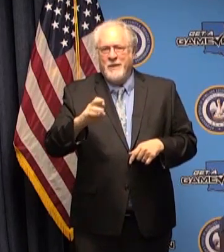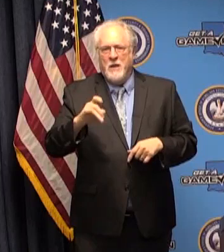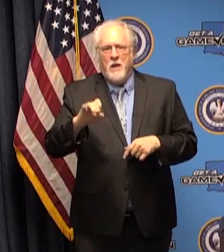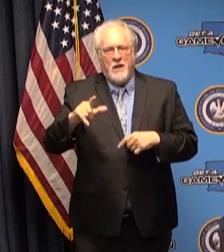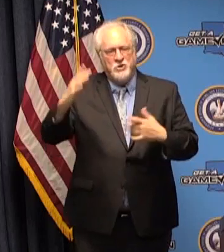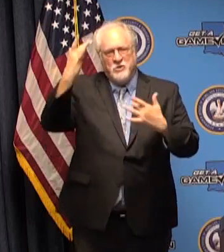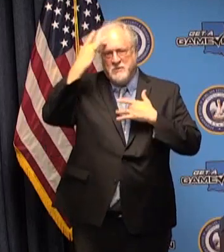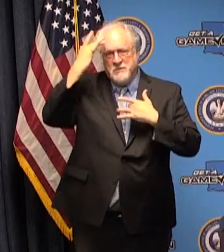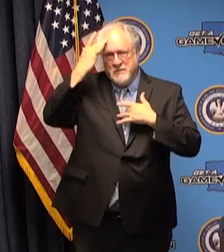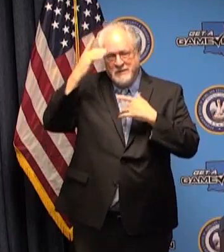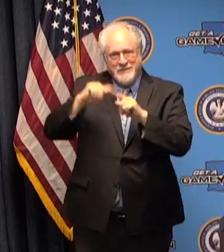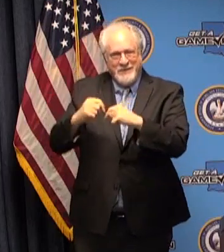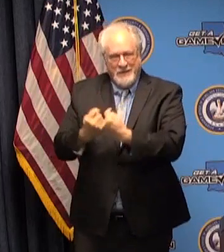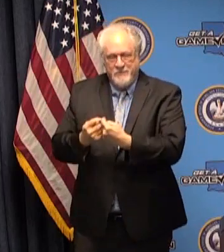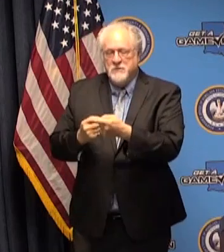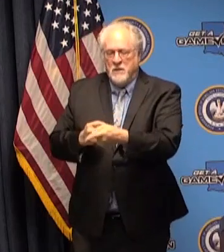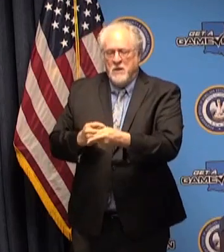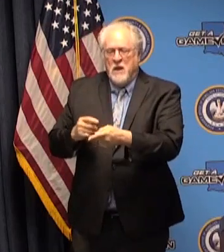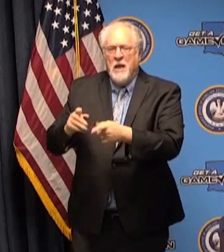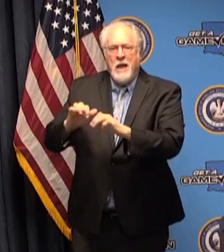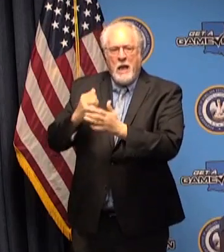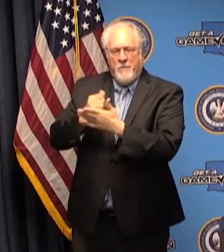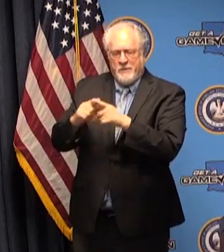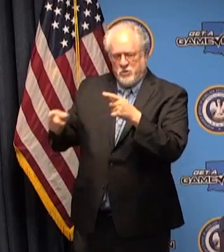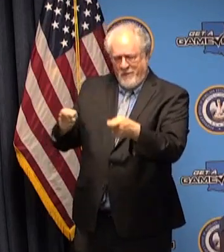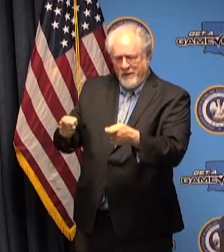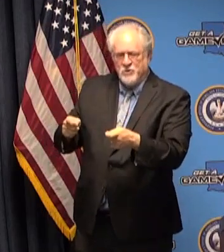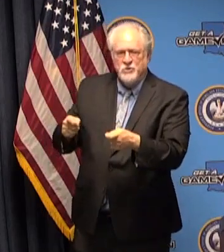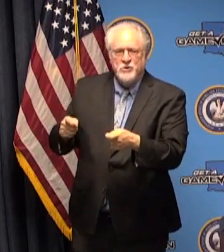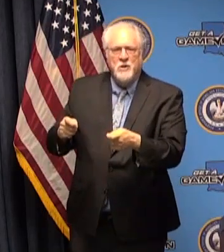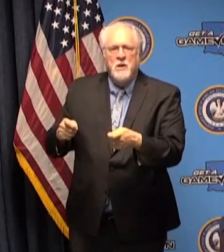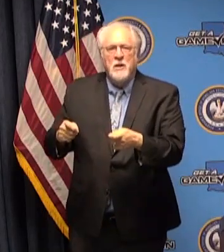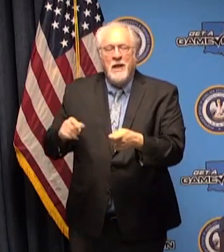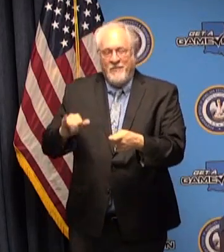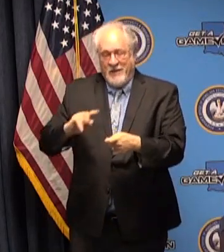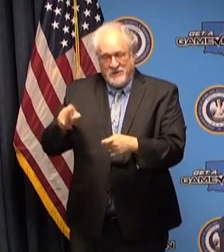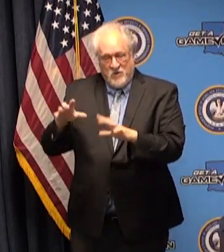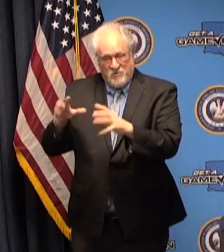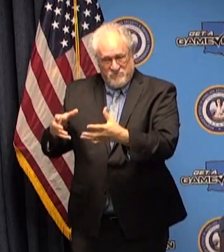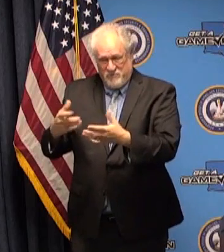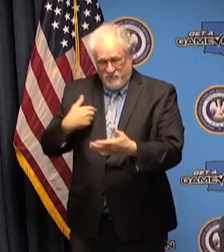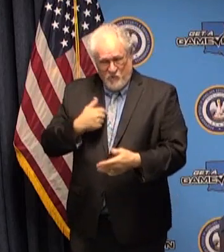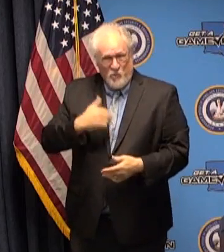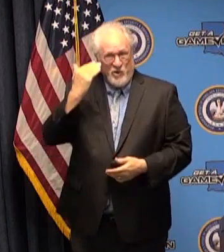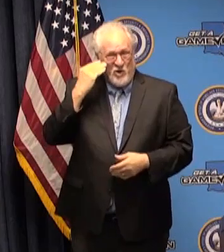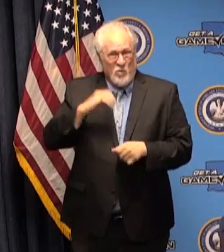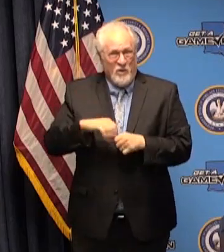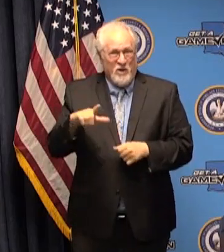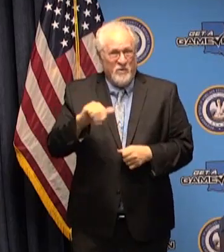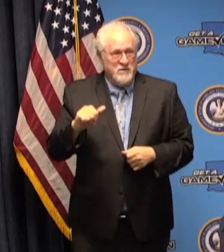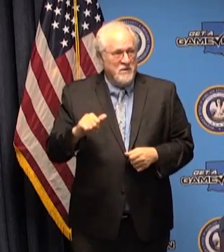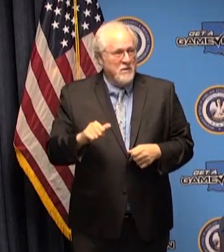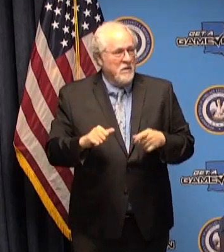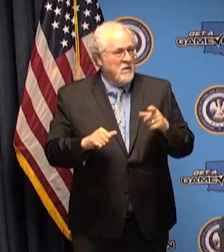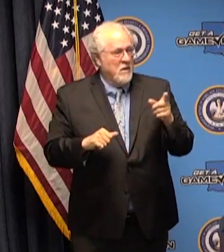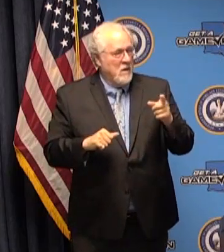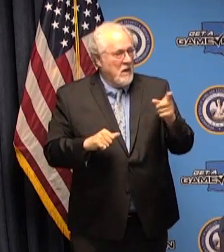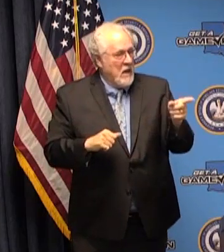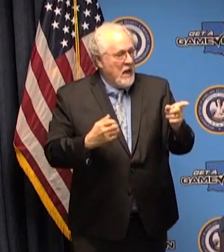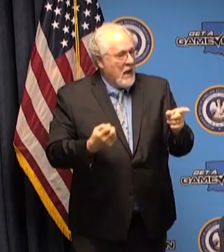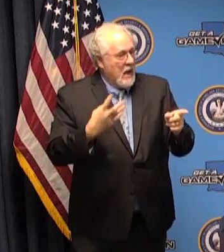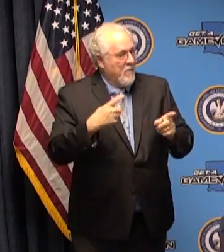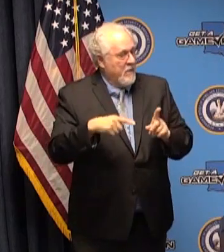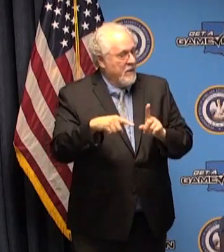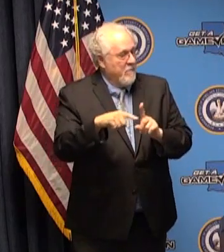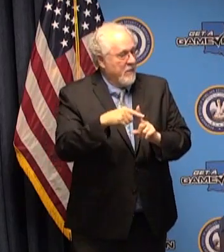helping us manage this cluster. And as of right now, it remains the only cluster that we know of in the state of Do you Louisiana. know how many positive cases